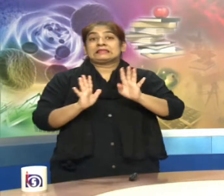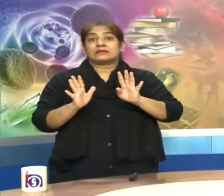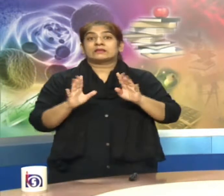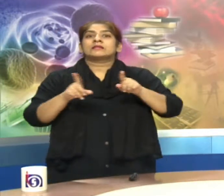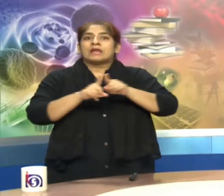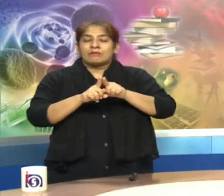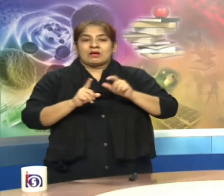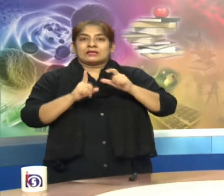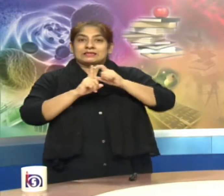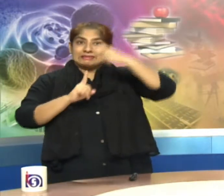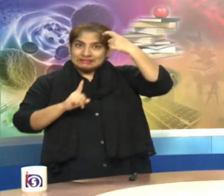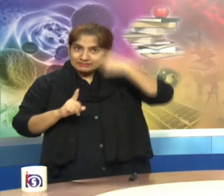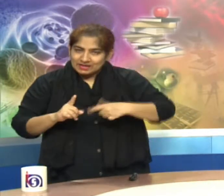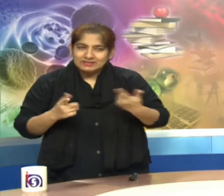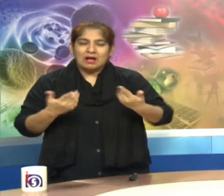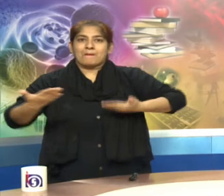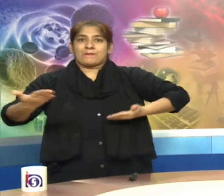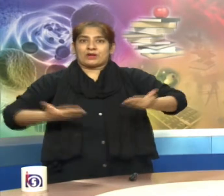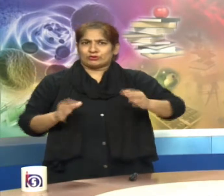good behavior,